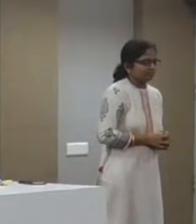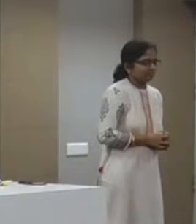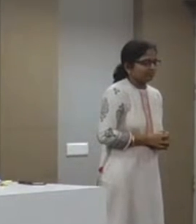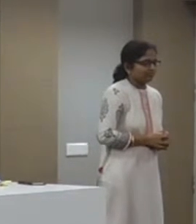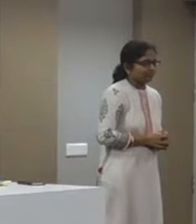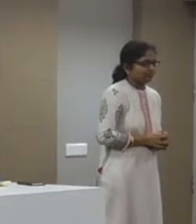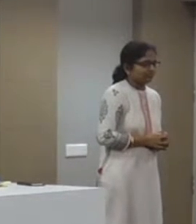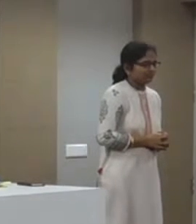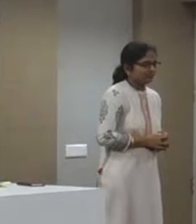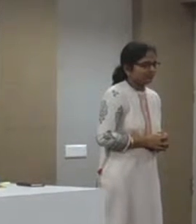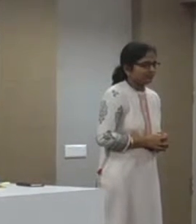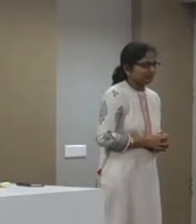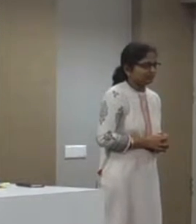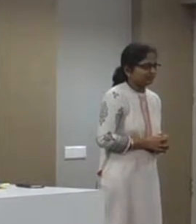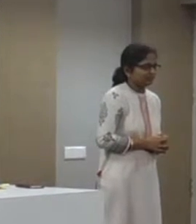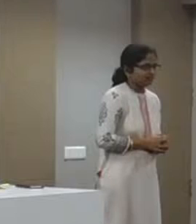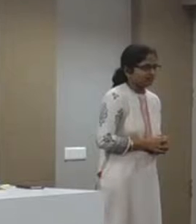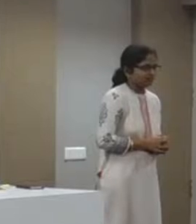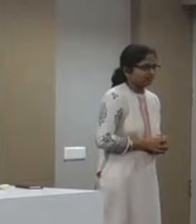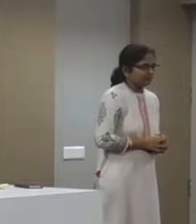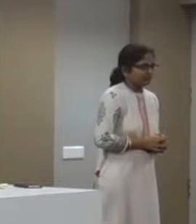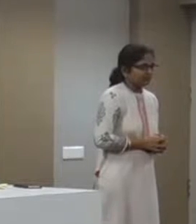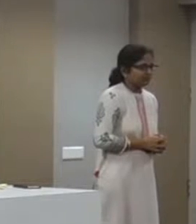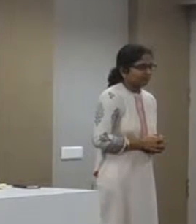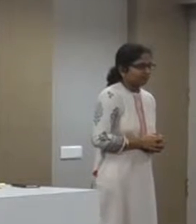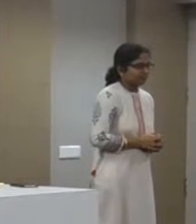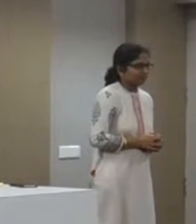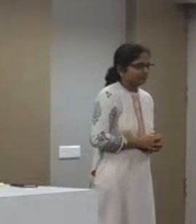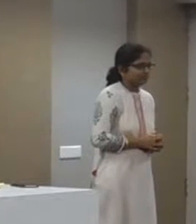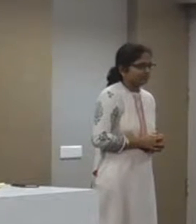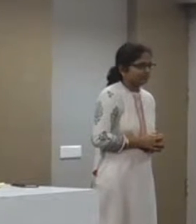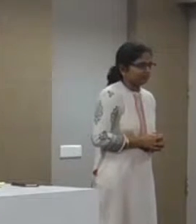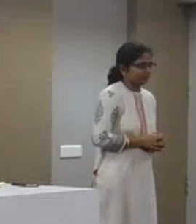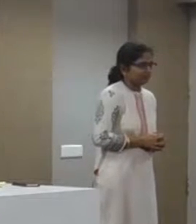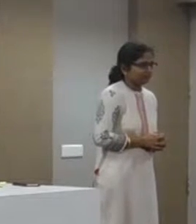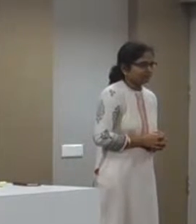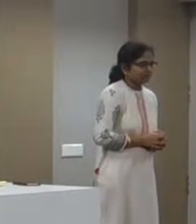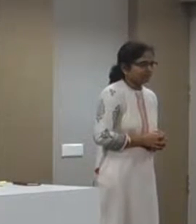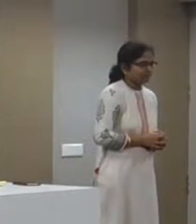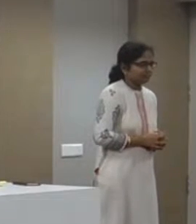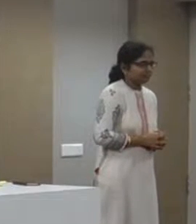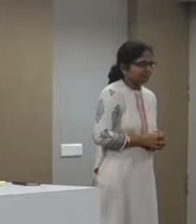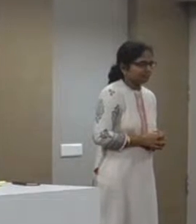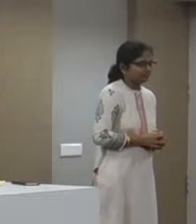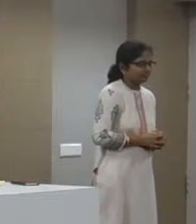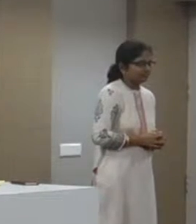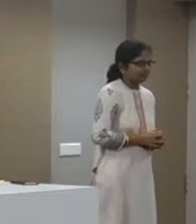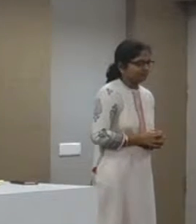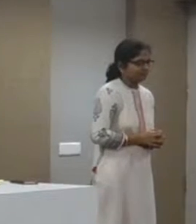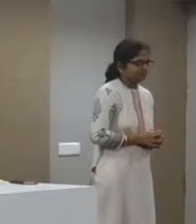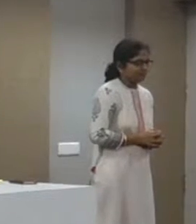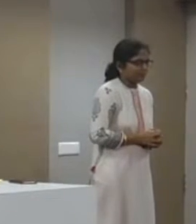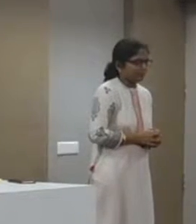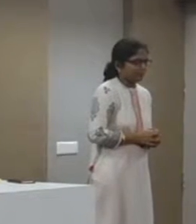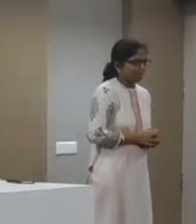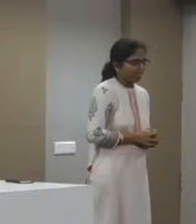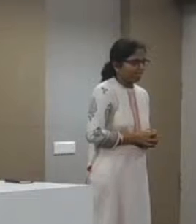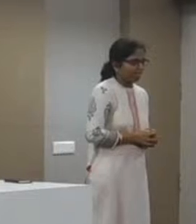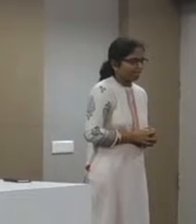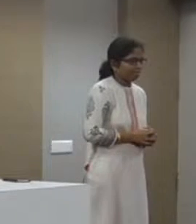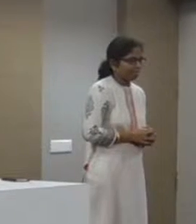This training will be in three stages. One, the actual polling, the duties